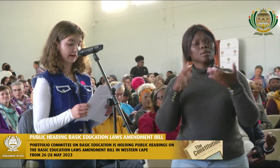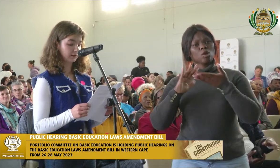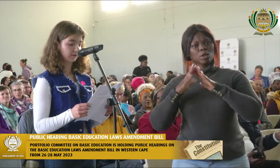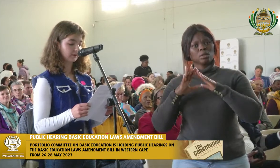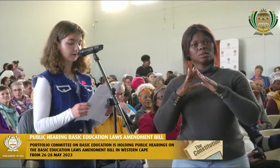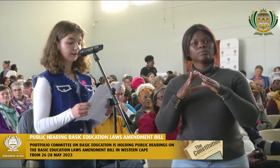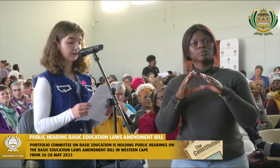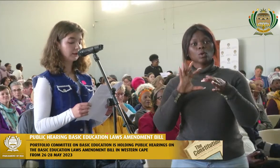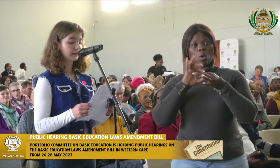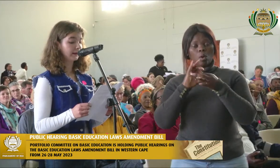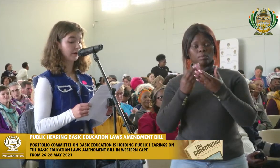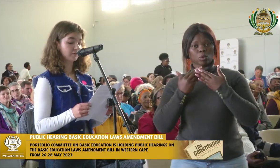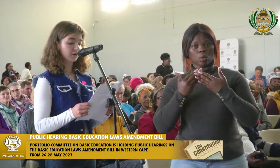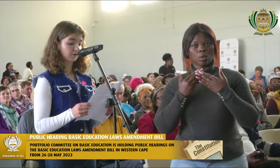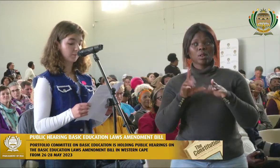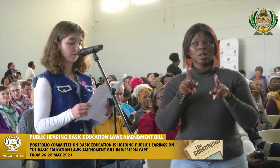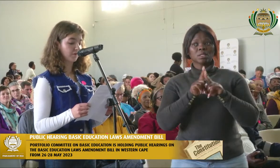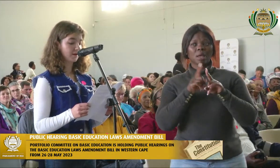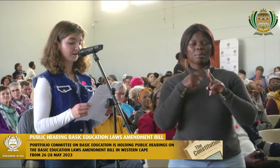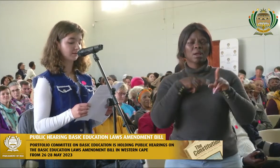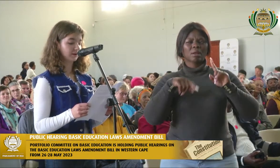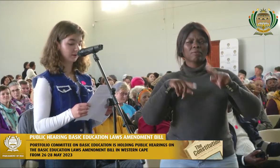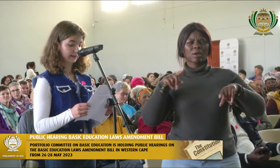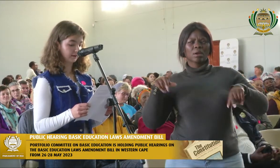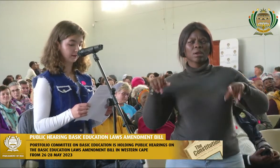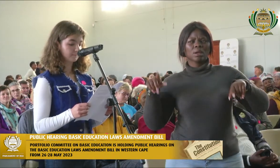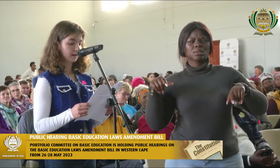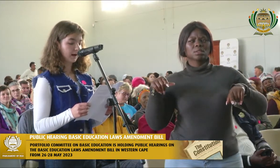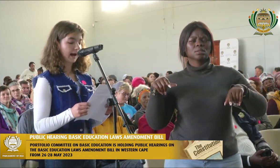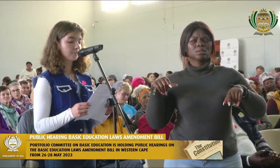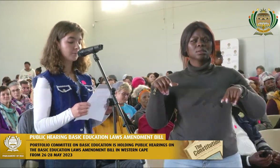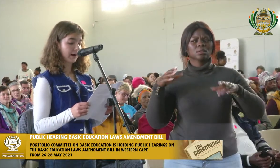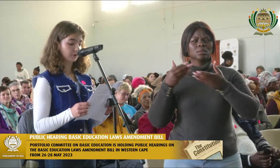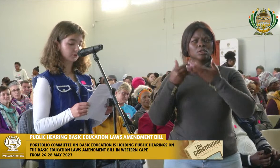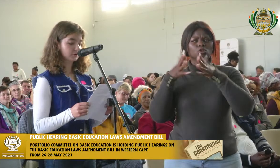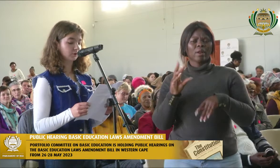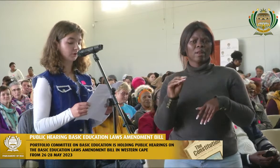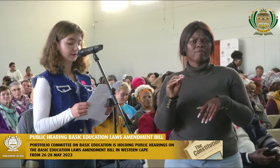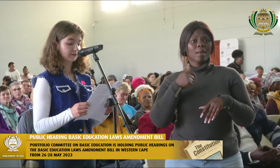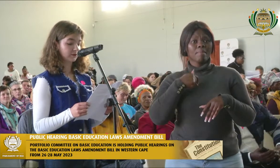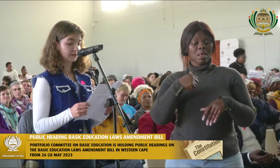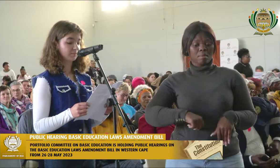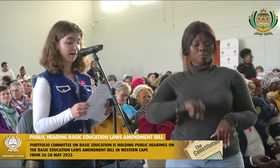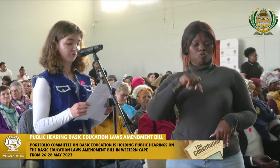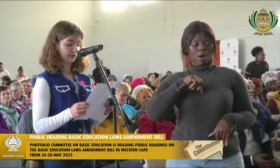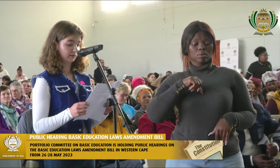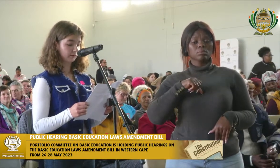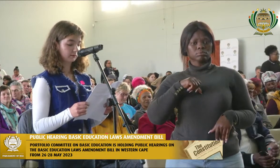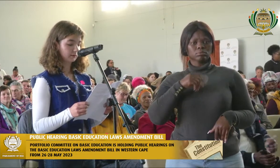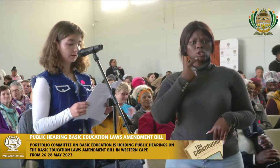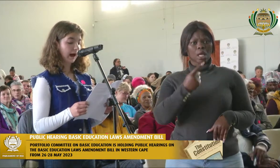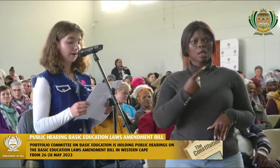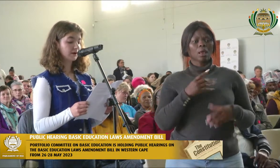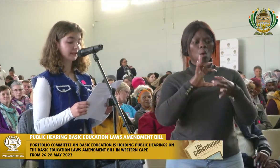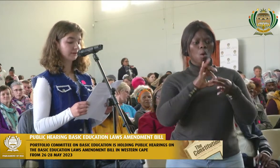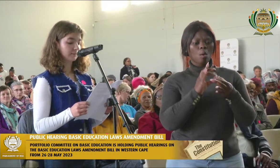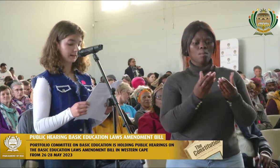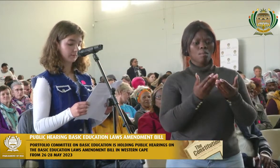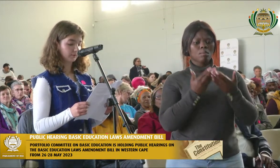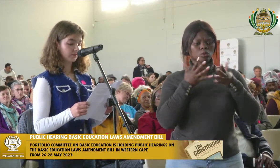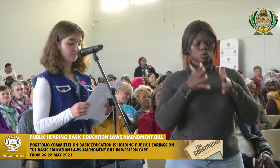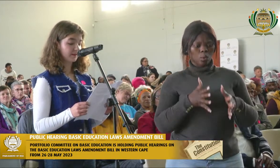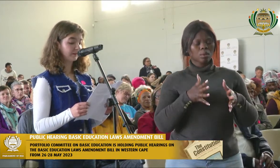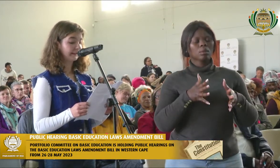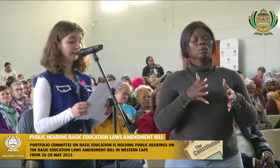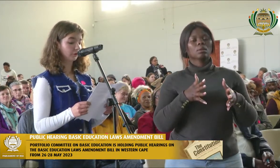share our values, including a diverse group of earnest students. I'm proud to call these students my friends. I reject the